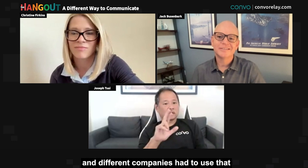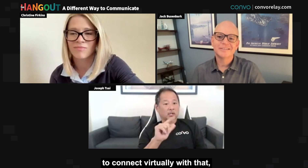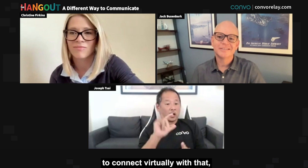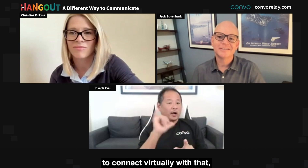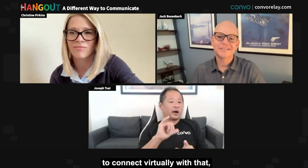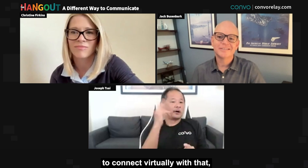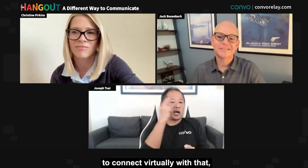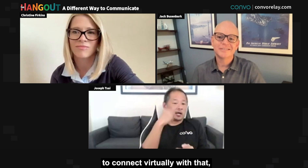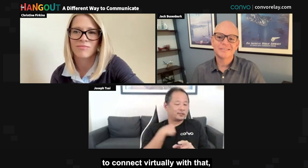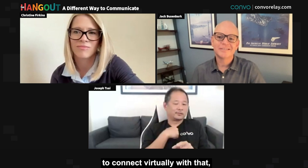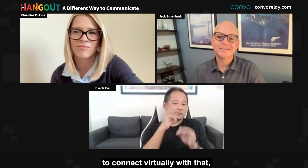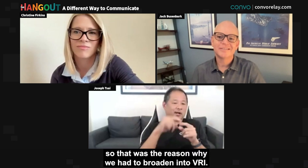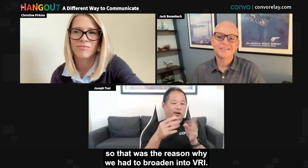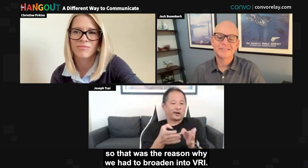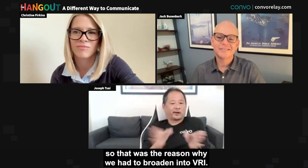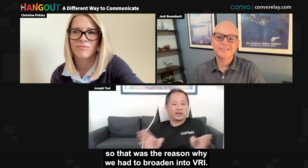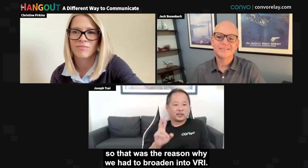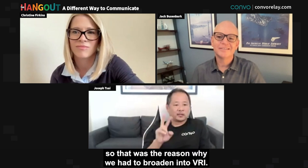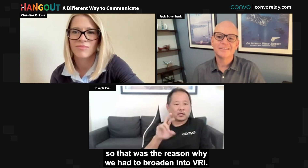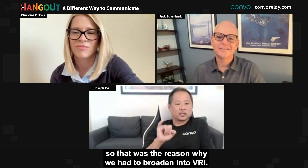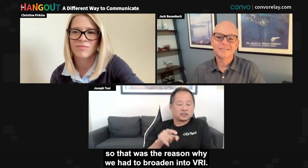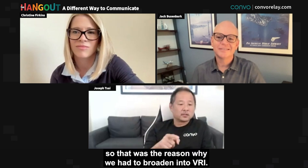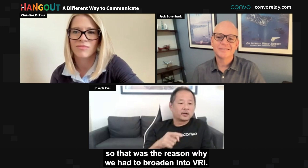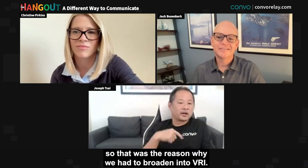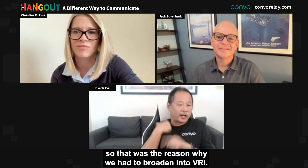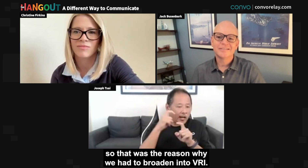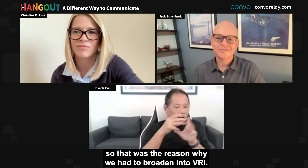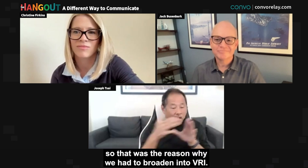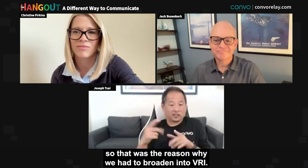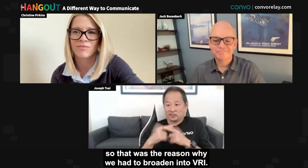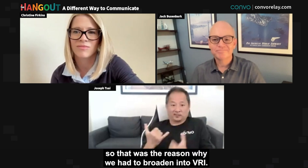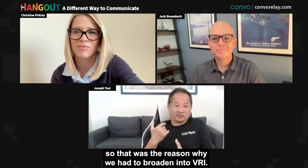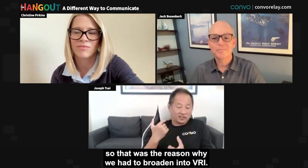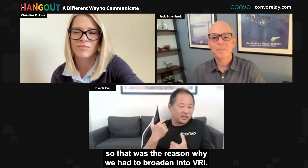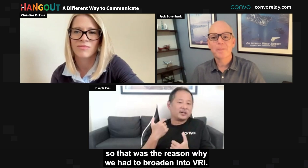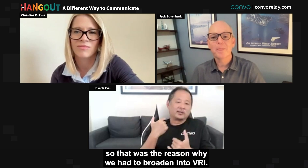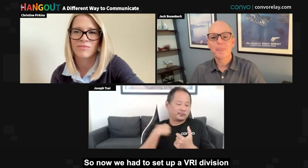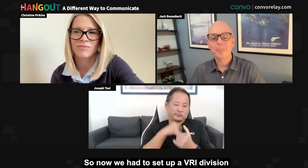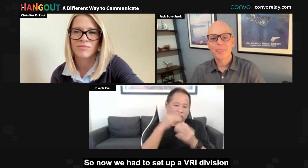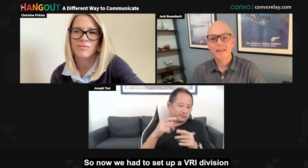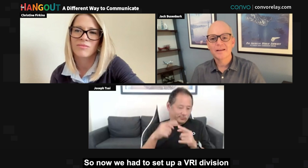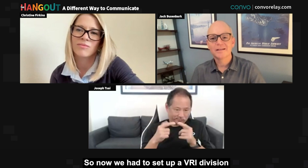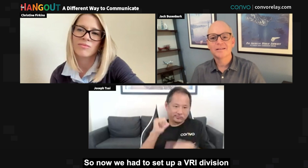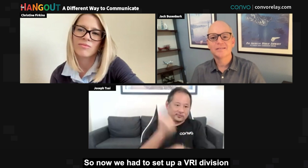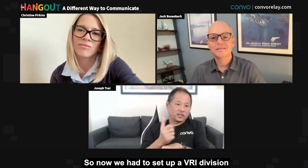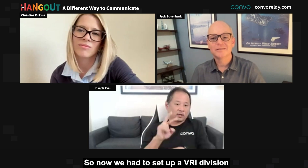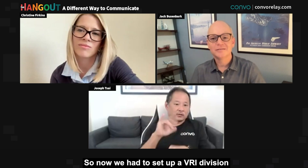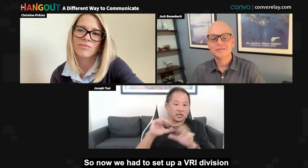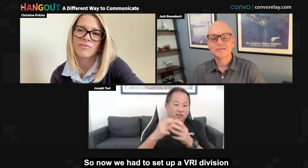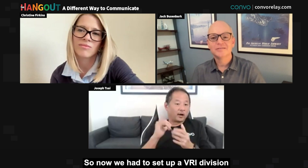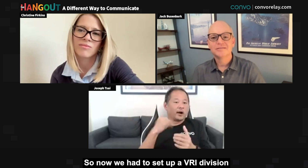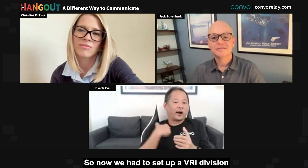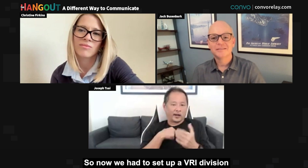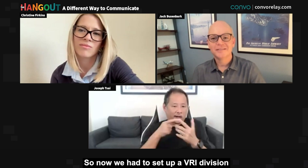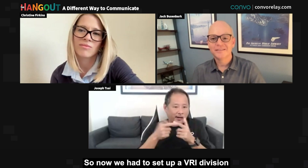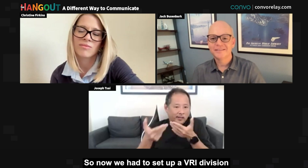to connect virtually with that. So that was the reason why we had to broaden into VRI. So now we had to set up a